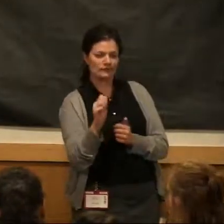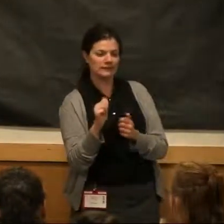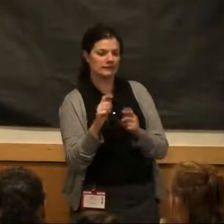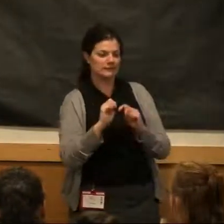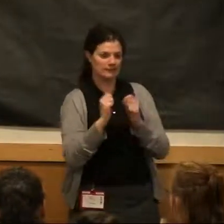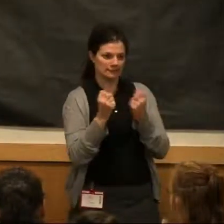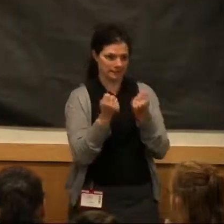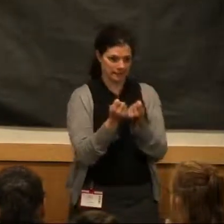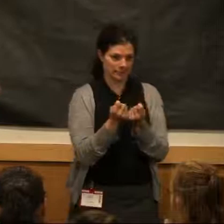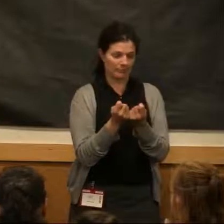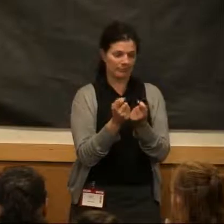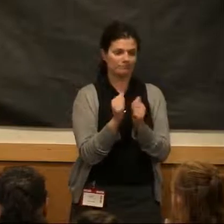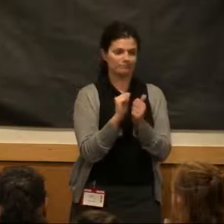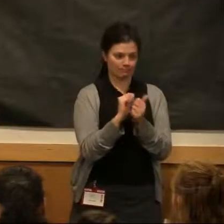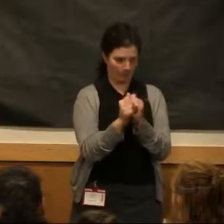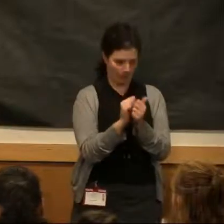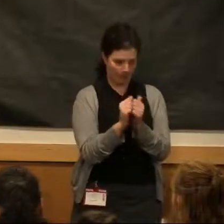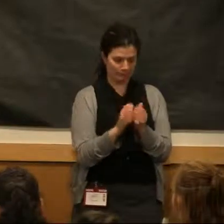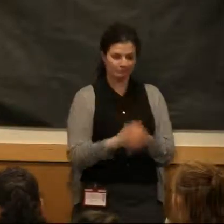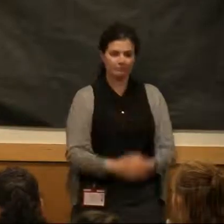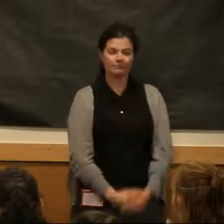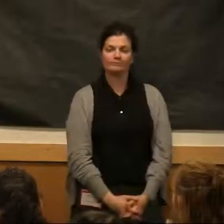athletics.